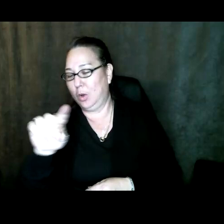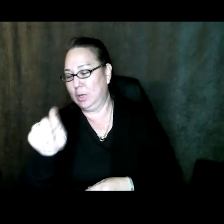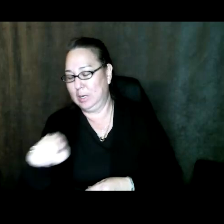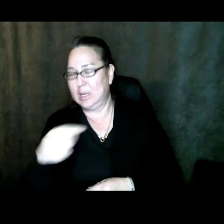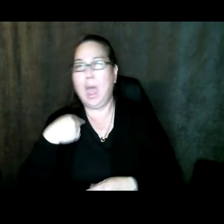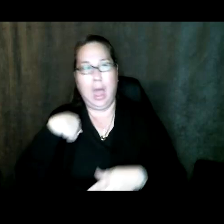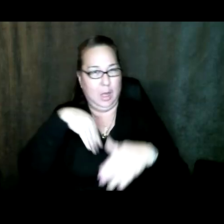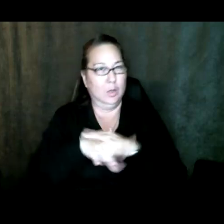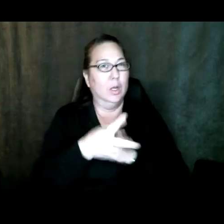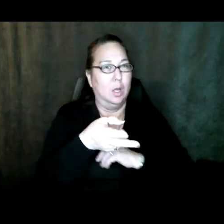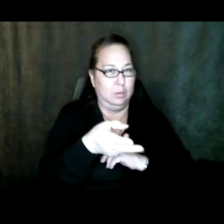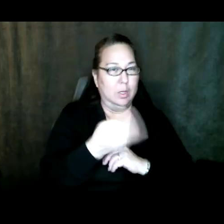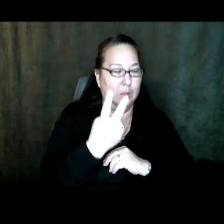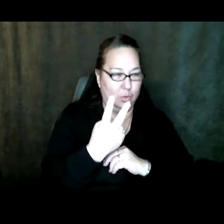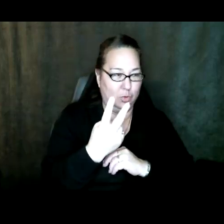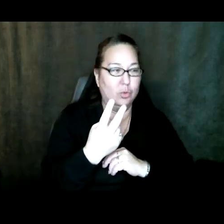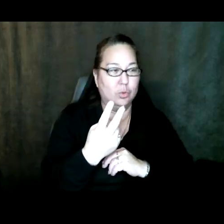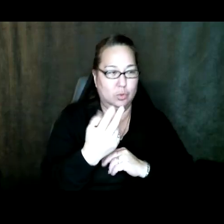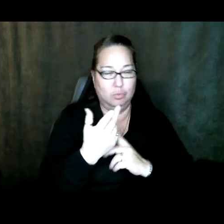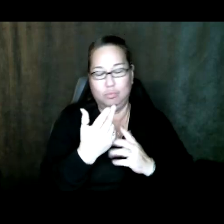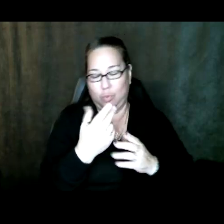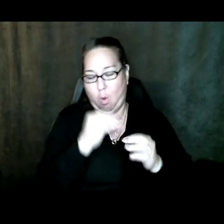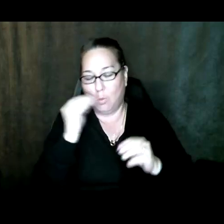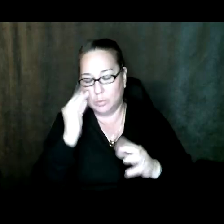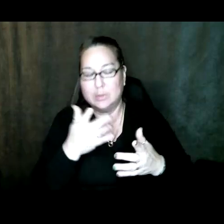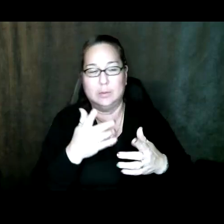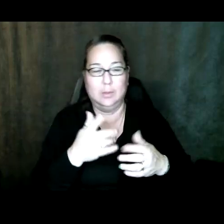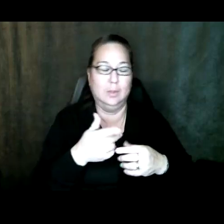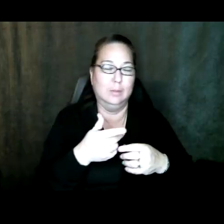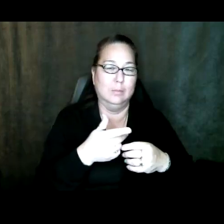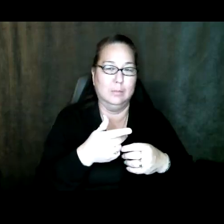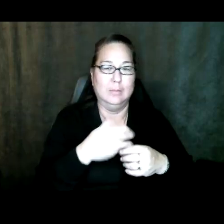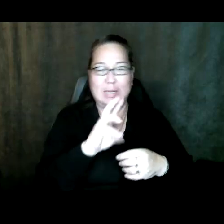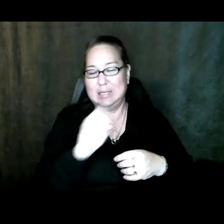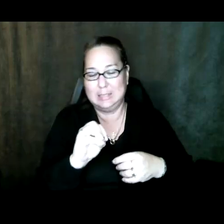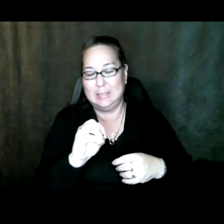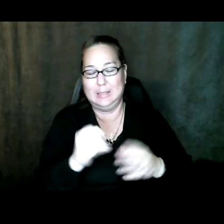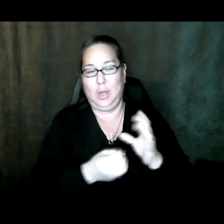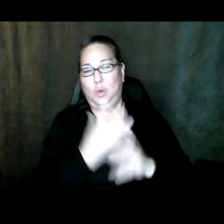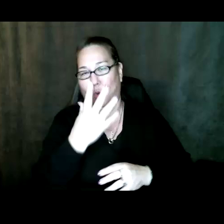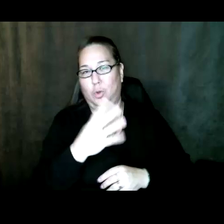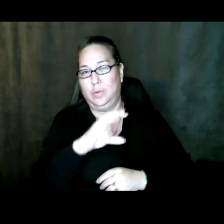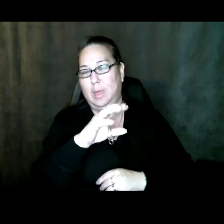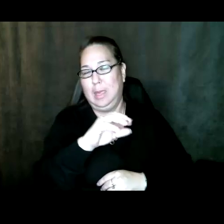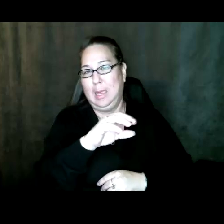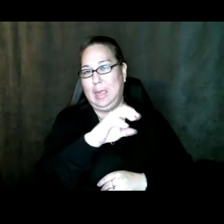The 60% growth in ELA makes total sense just based on what we saw.